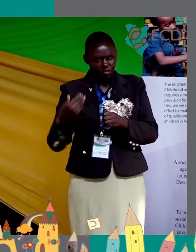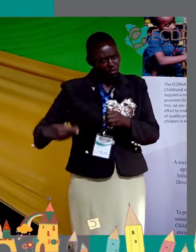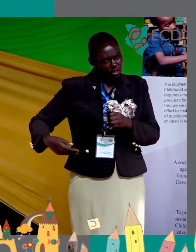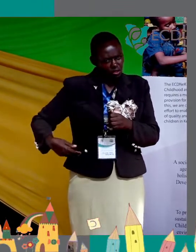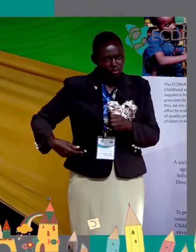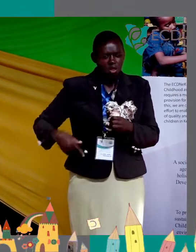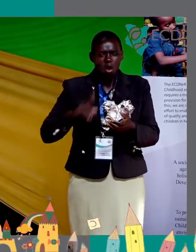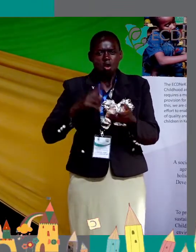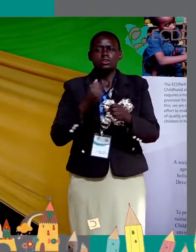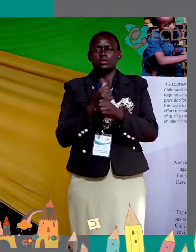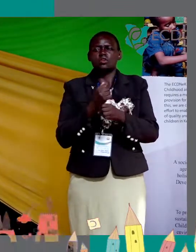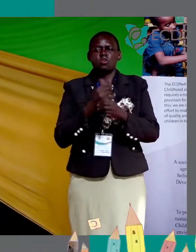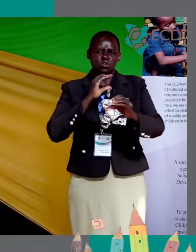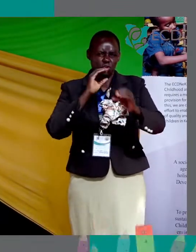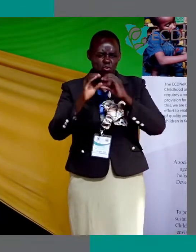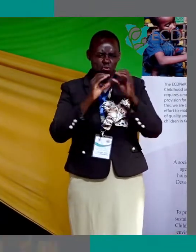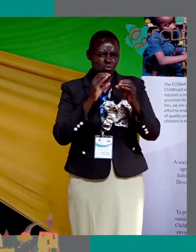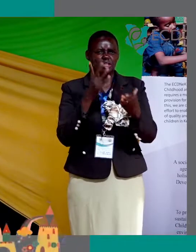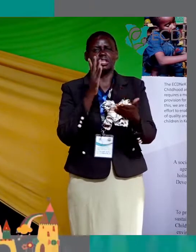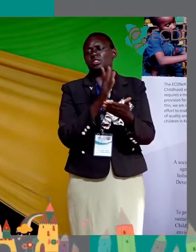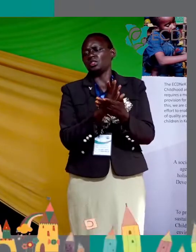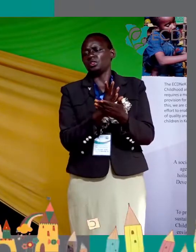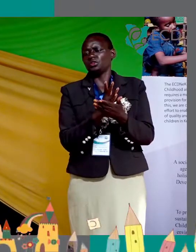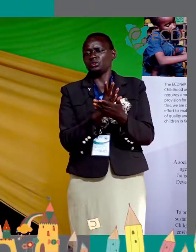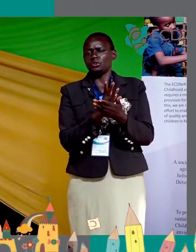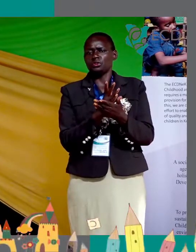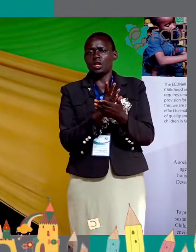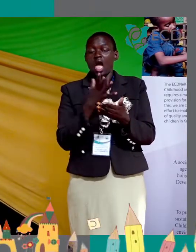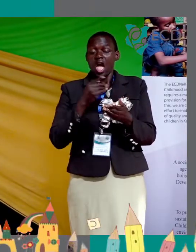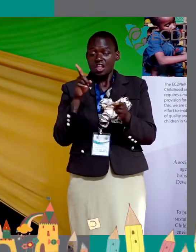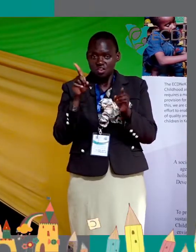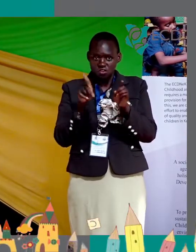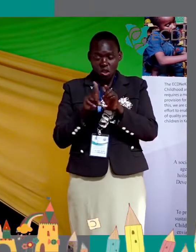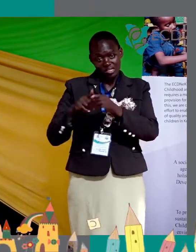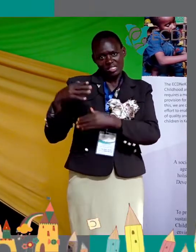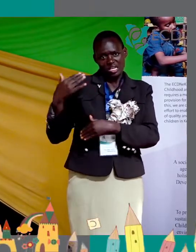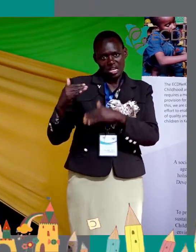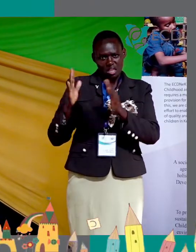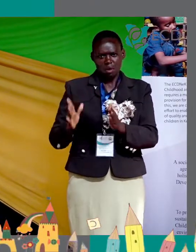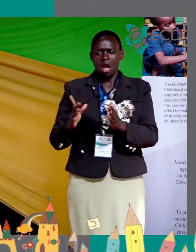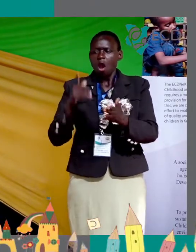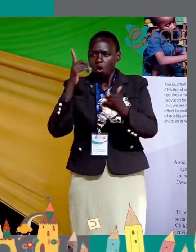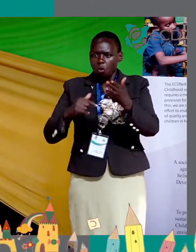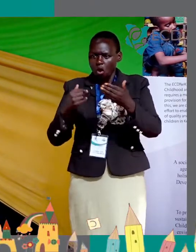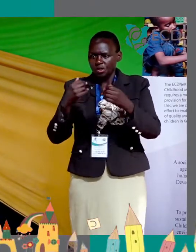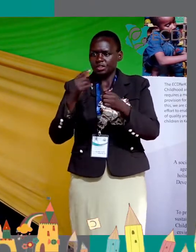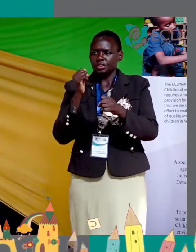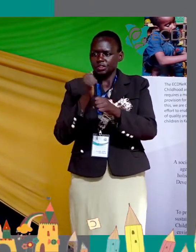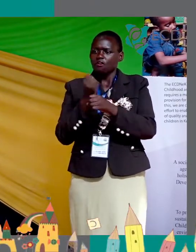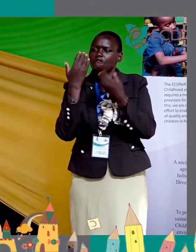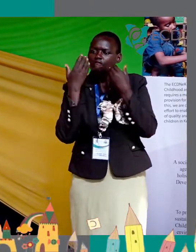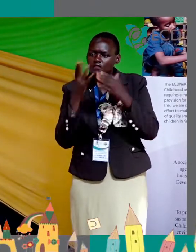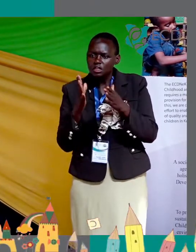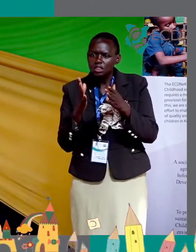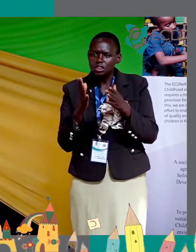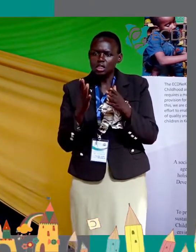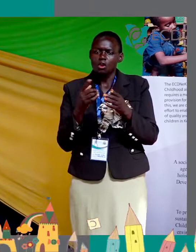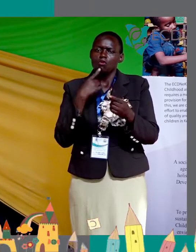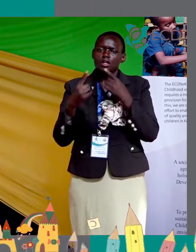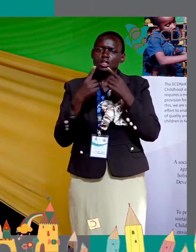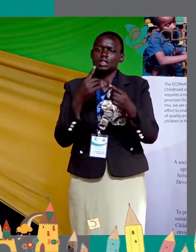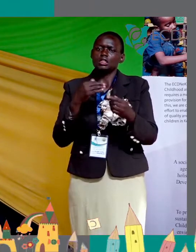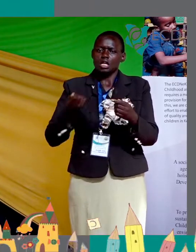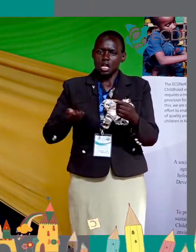what is it that we are communicating to this adolescent? And you as the neighbor, what have you done? You're already telling